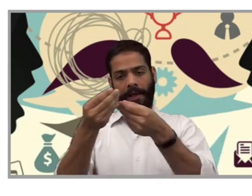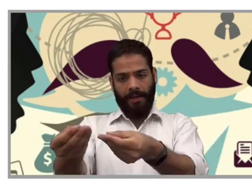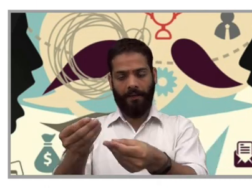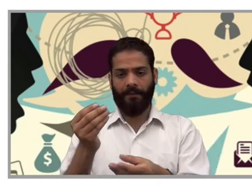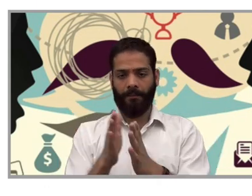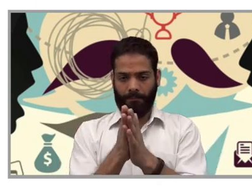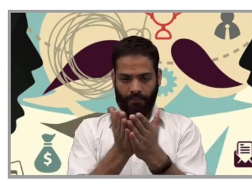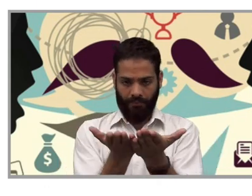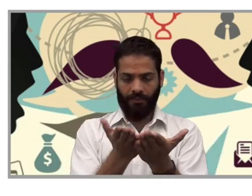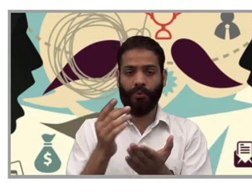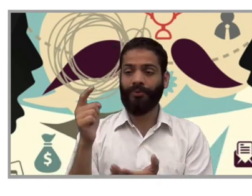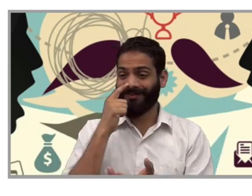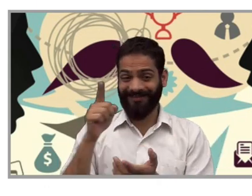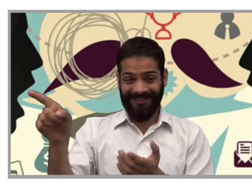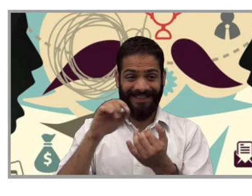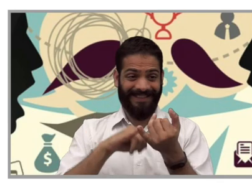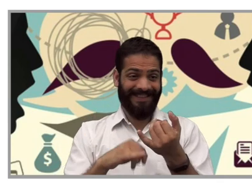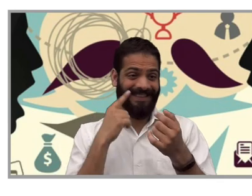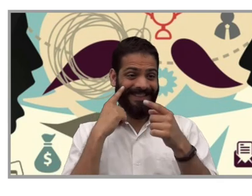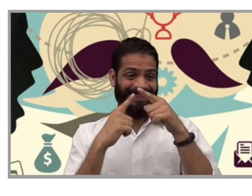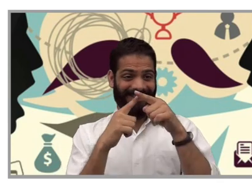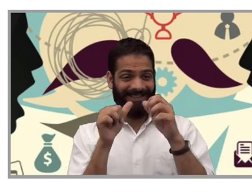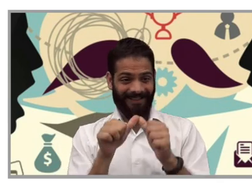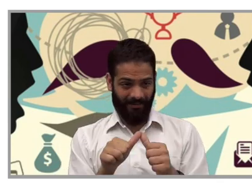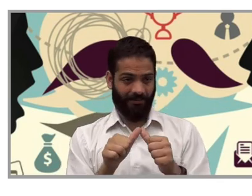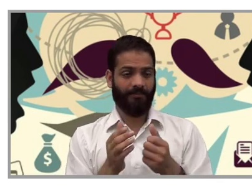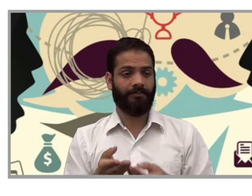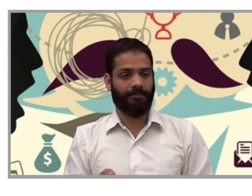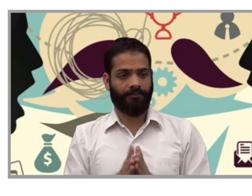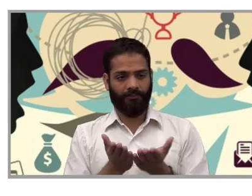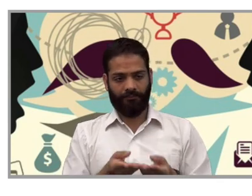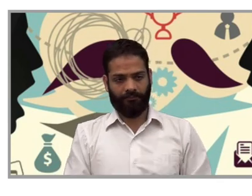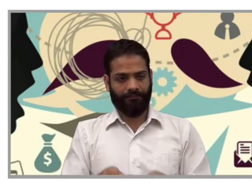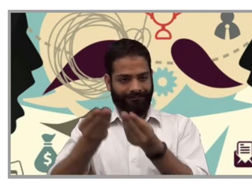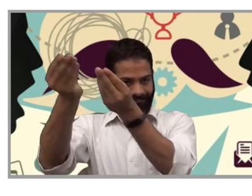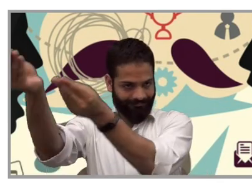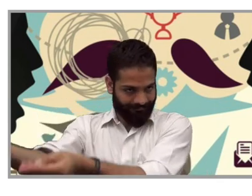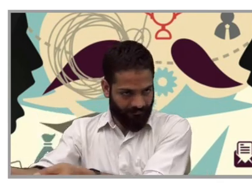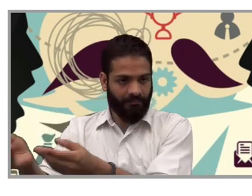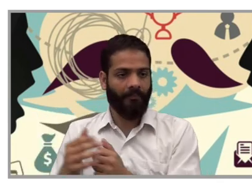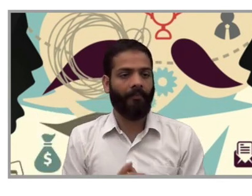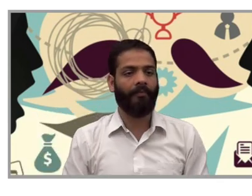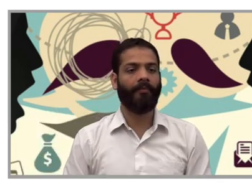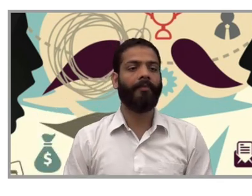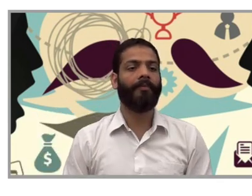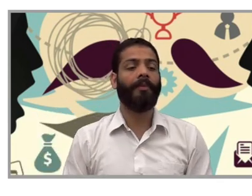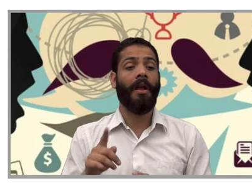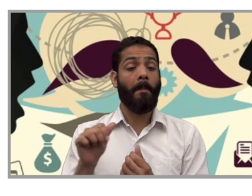I, S-I-T-A Sita, book give.